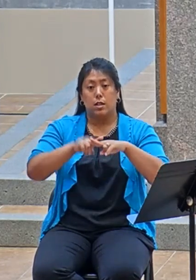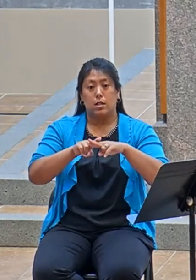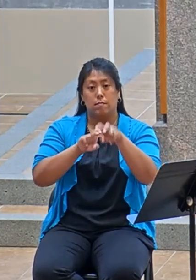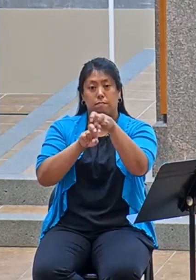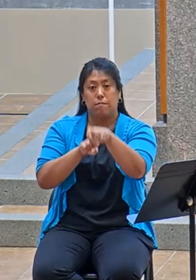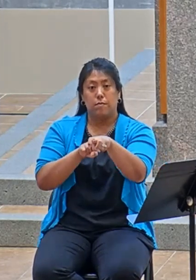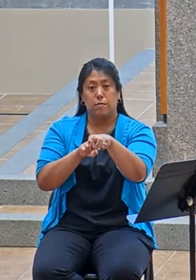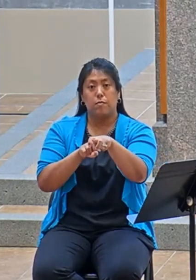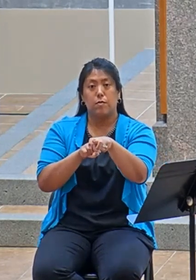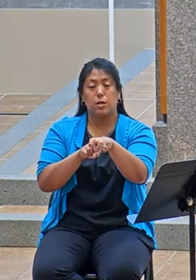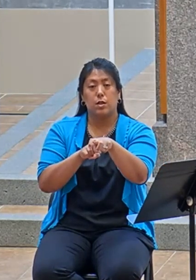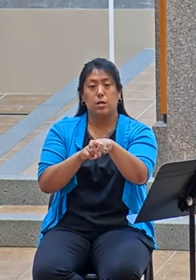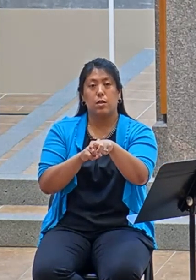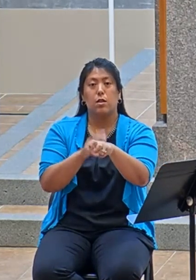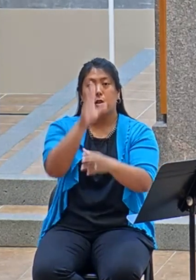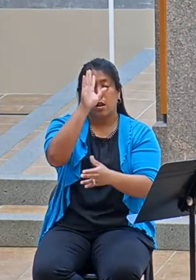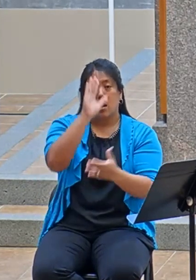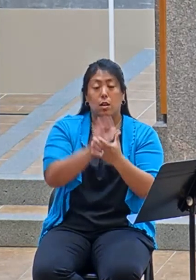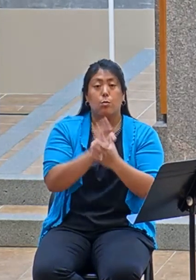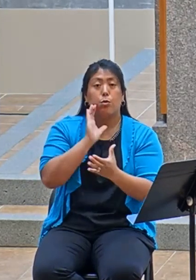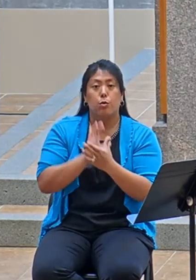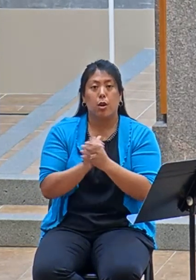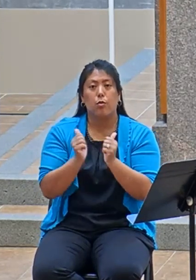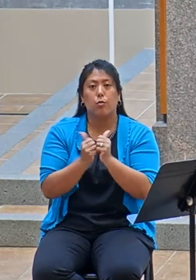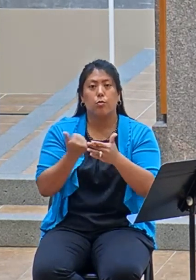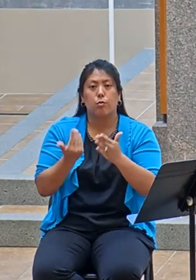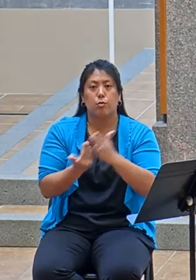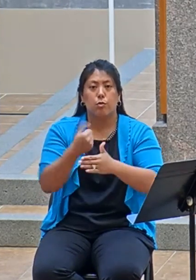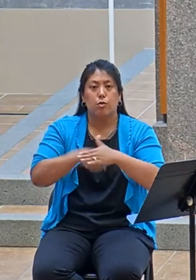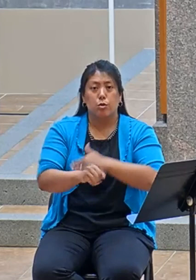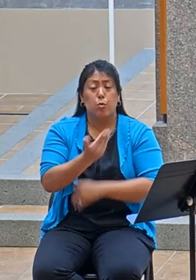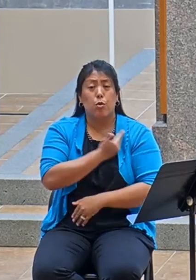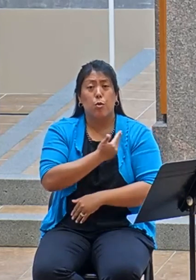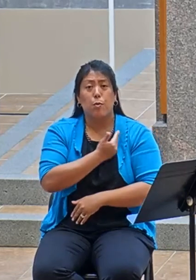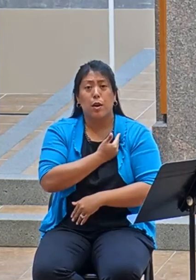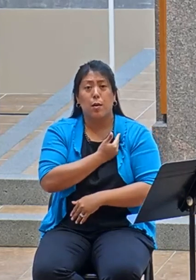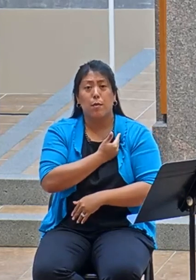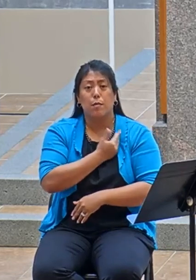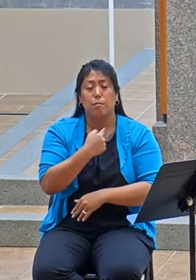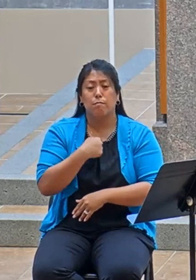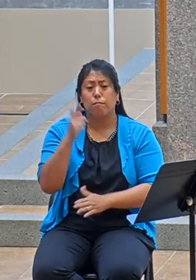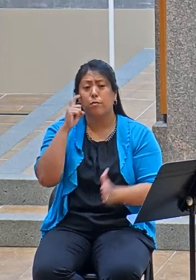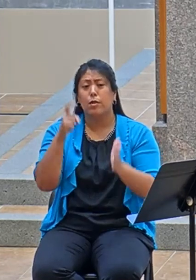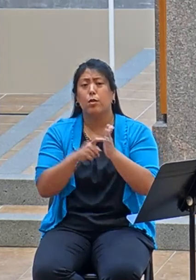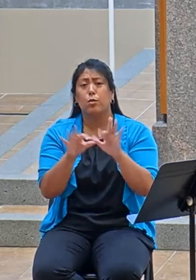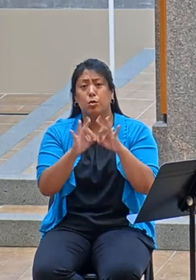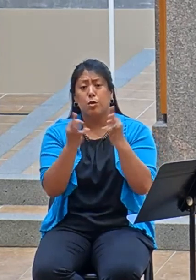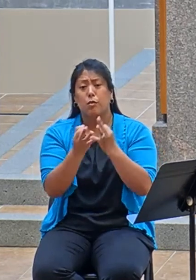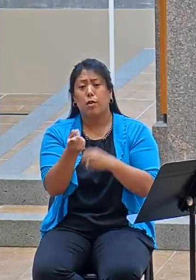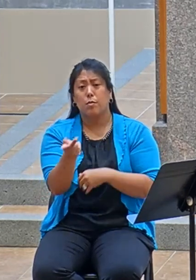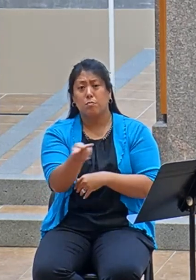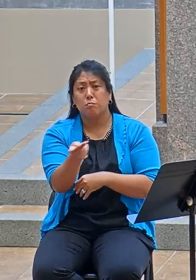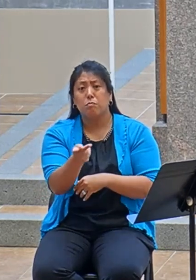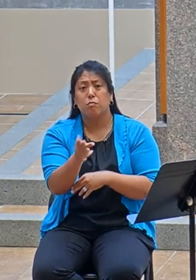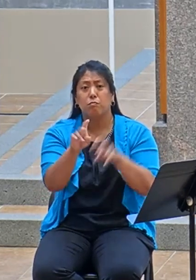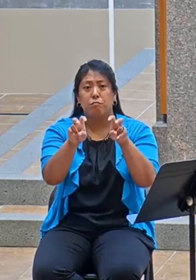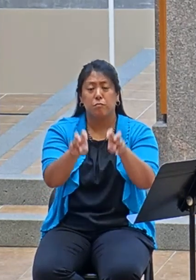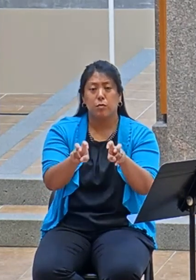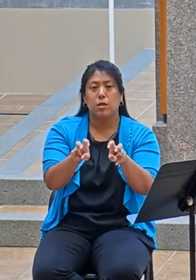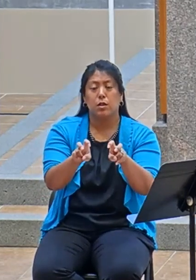couple with a newborn baby. And I had to quit being preoccupied by watching them and operate the camera